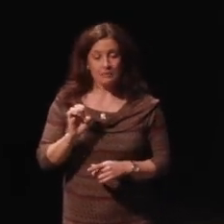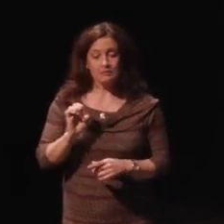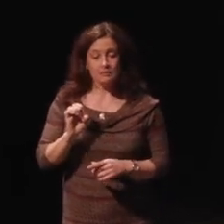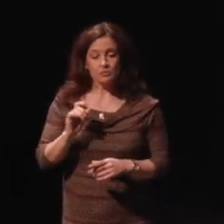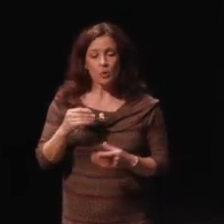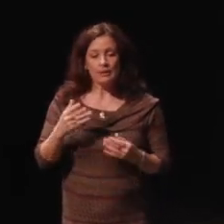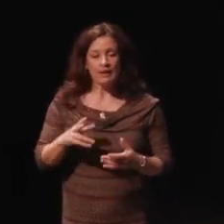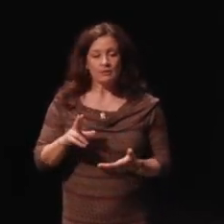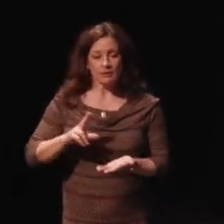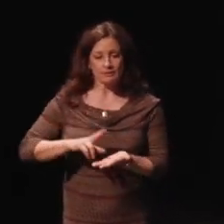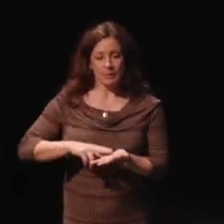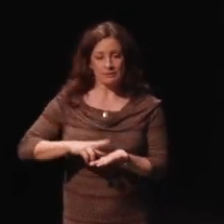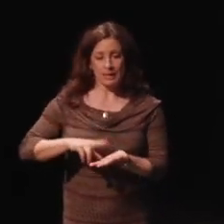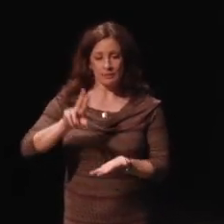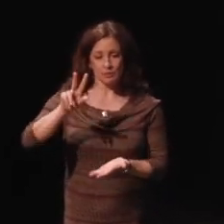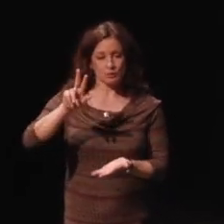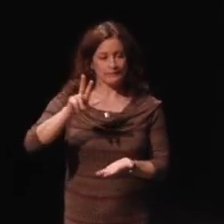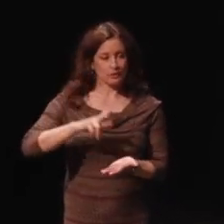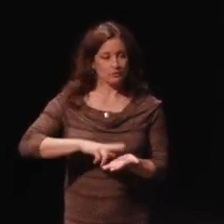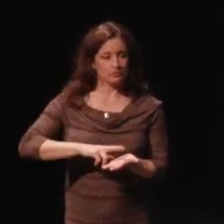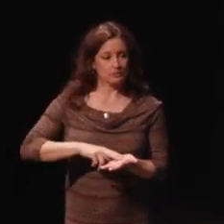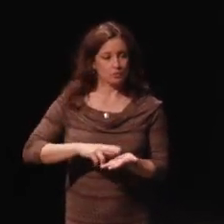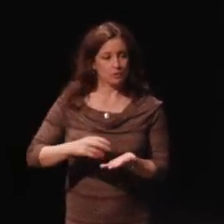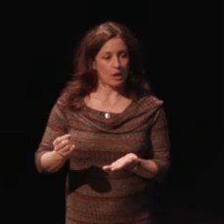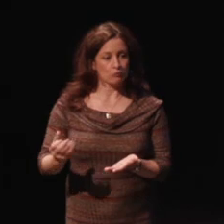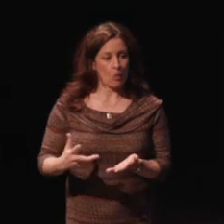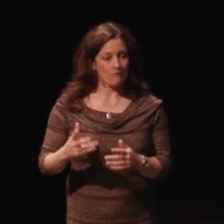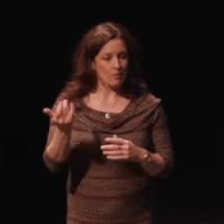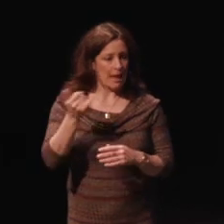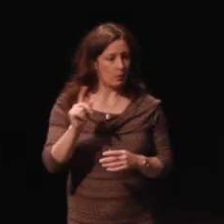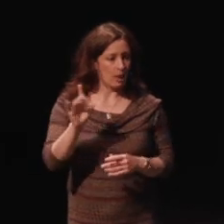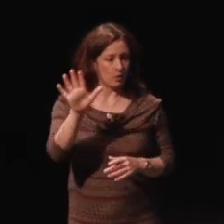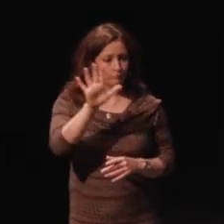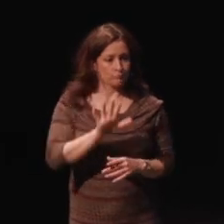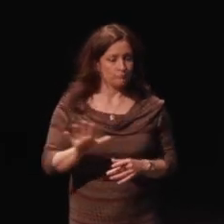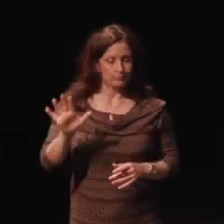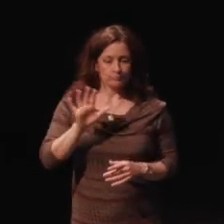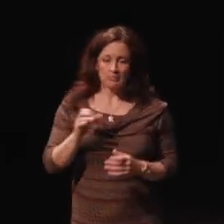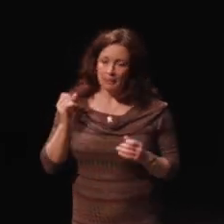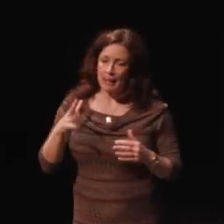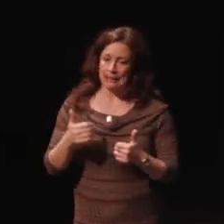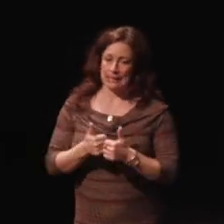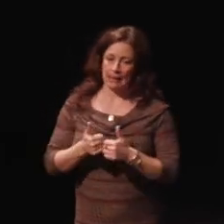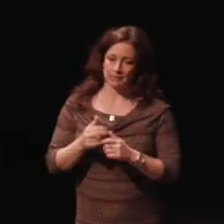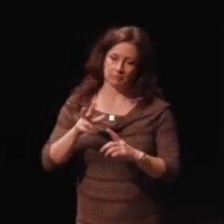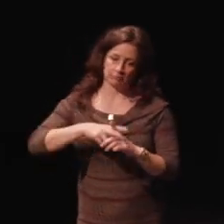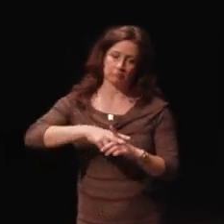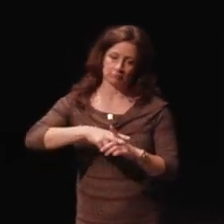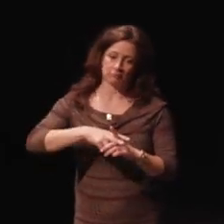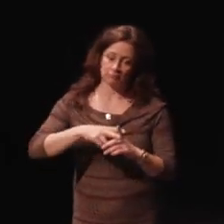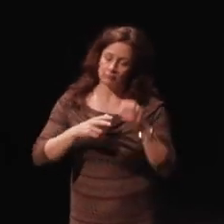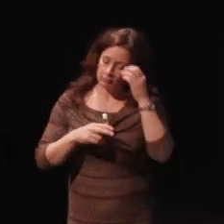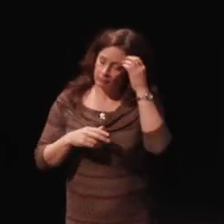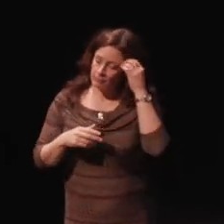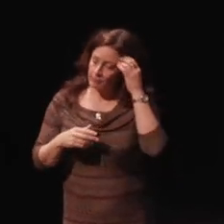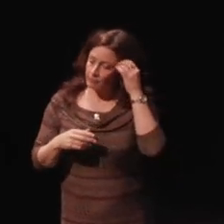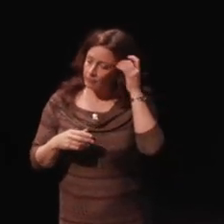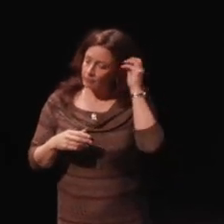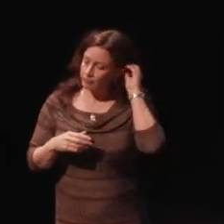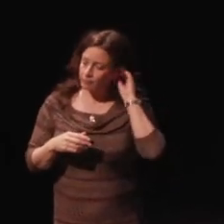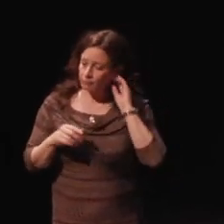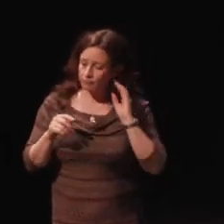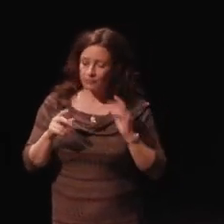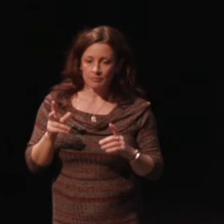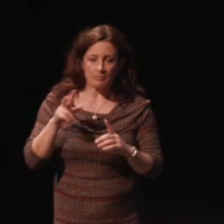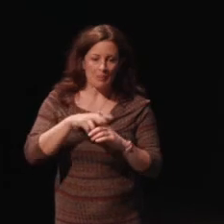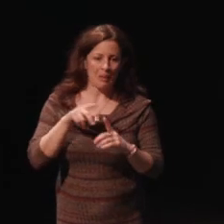double tap with 2 fingers, so you could roll the die from anywhere. And there's a lot of games that use this. In my match 3